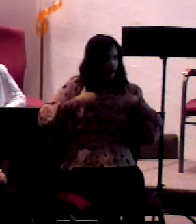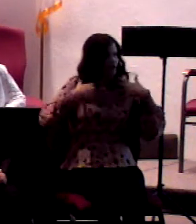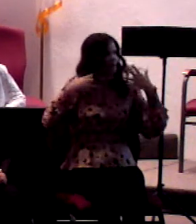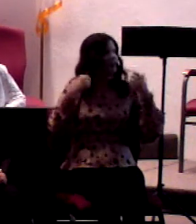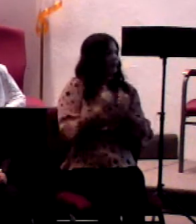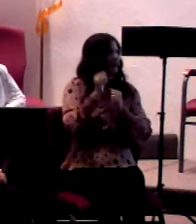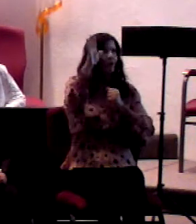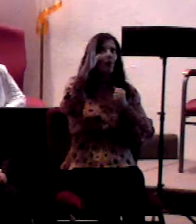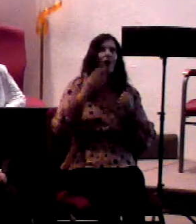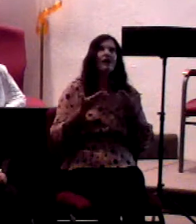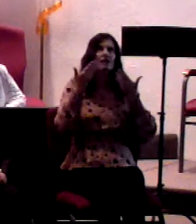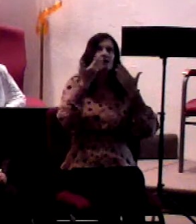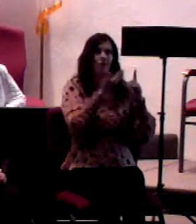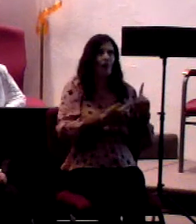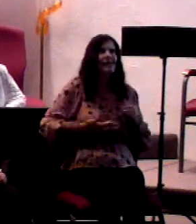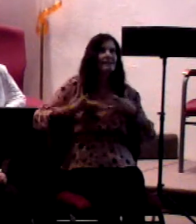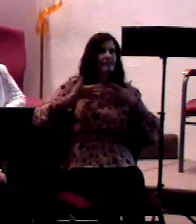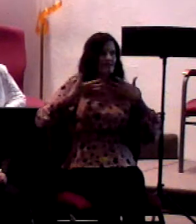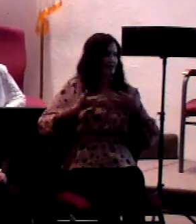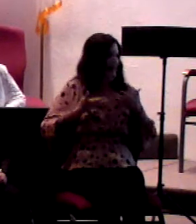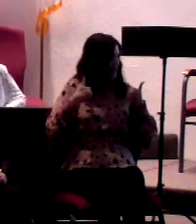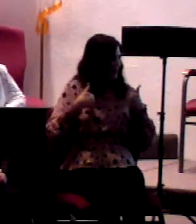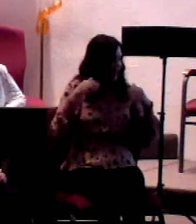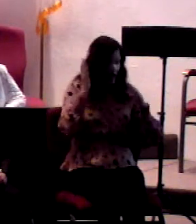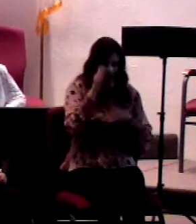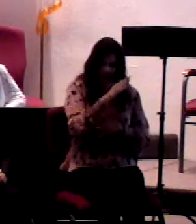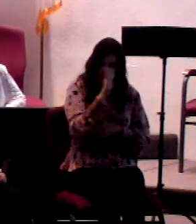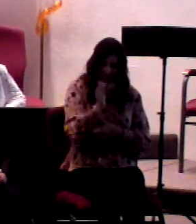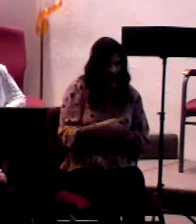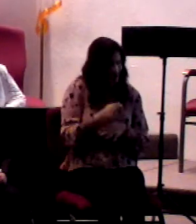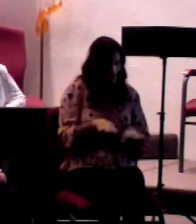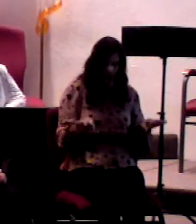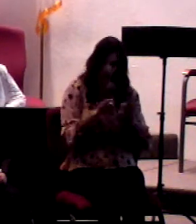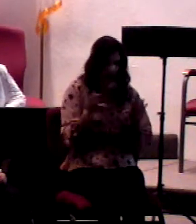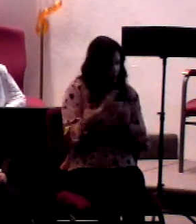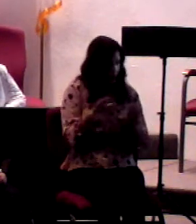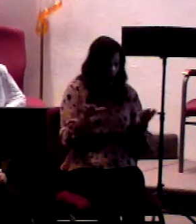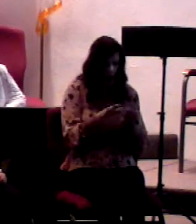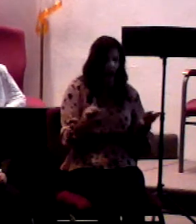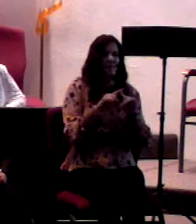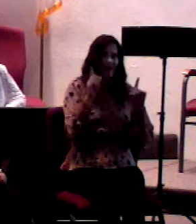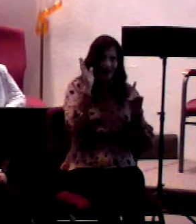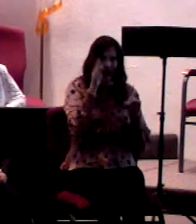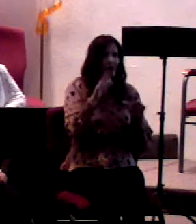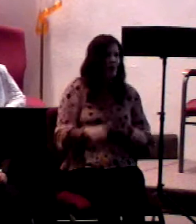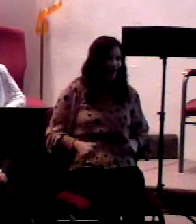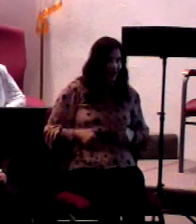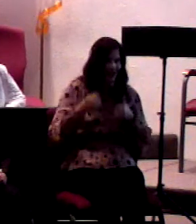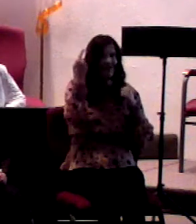your presence, that I will never be worthy, but that I will live for the worthy